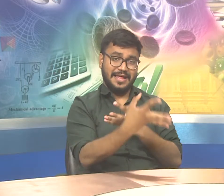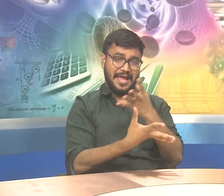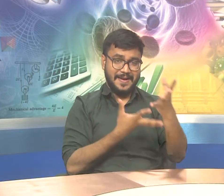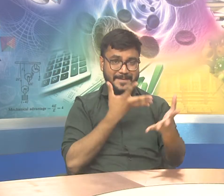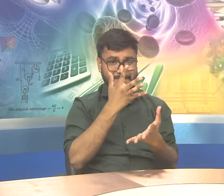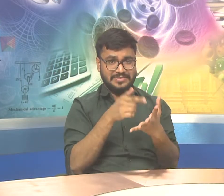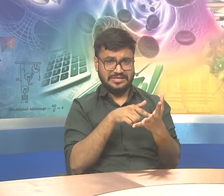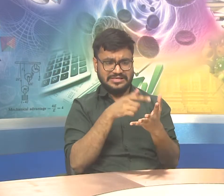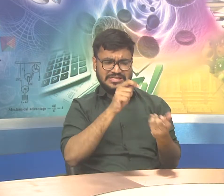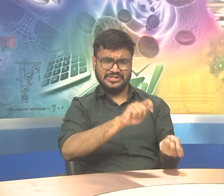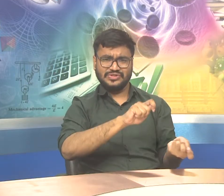Next, fifth example.